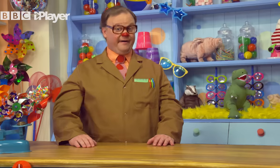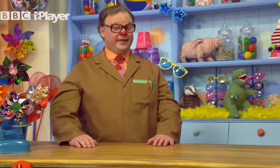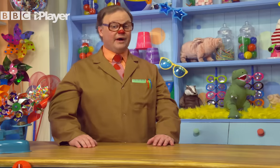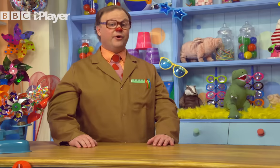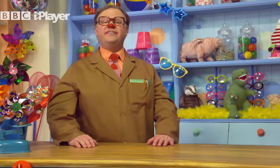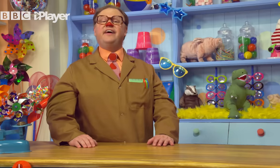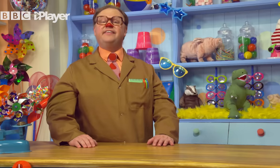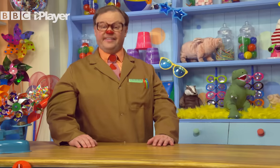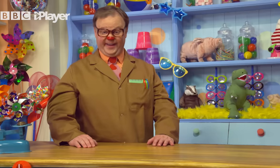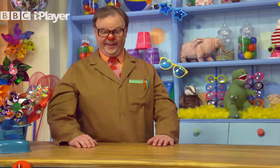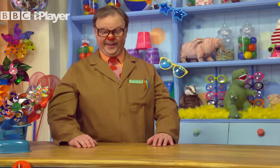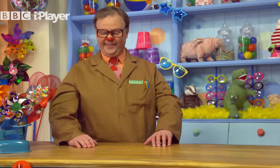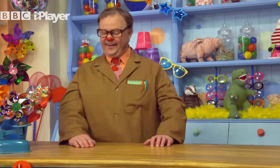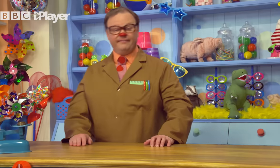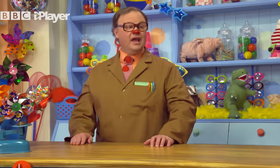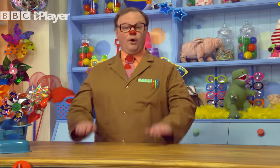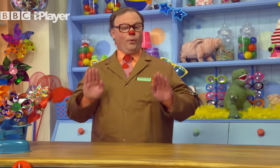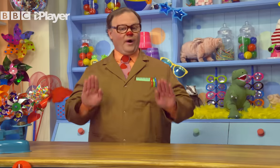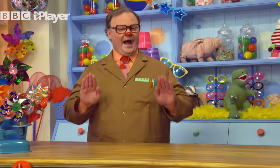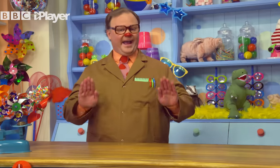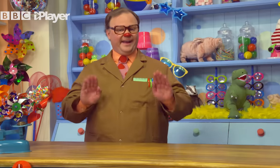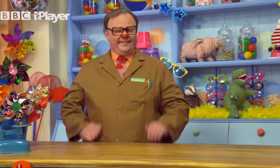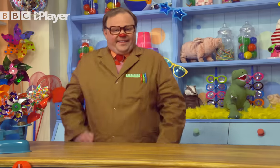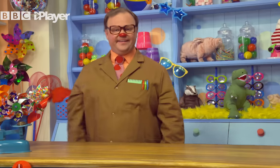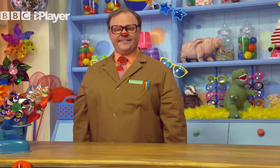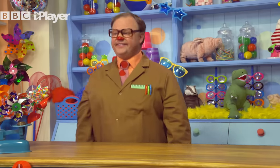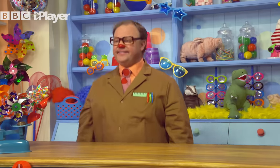think I've got just the thing. Wait.